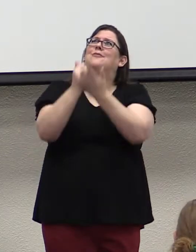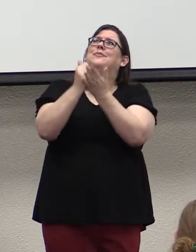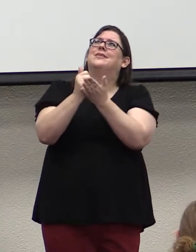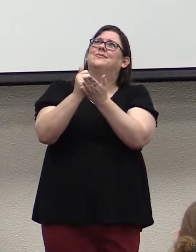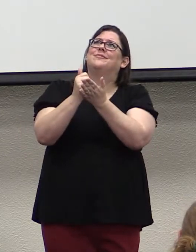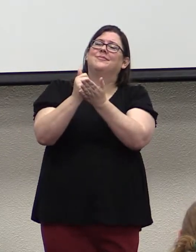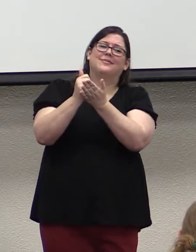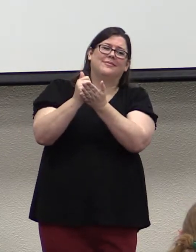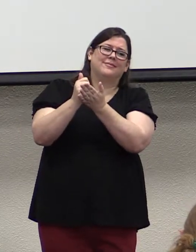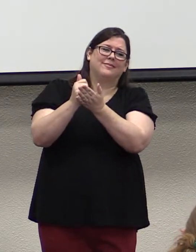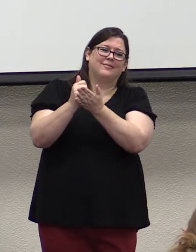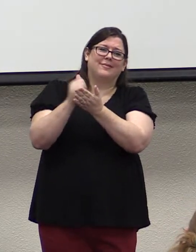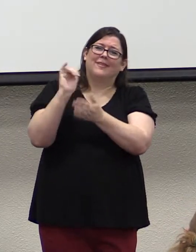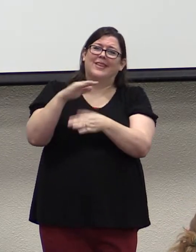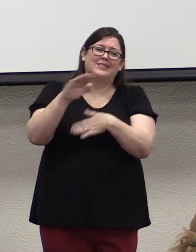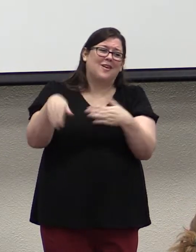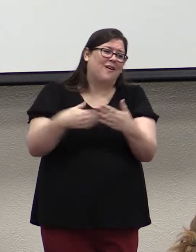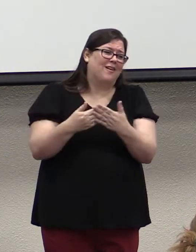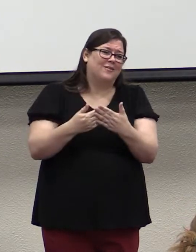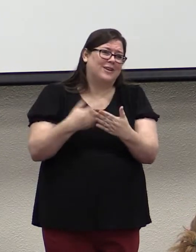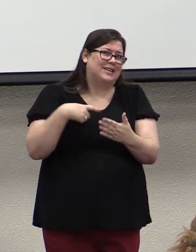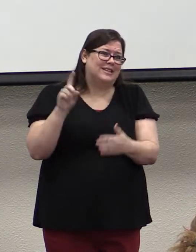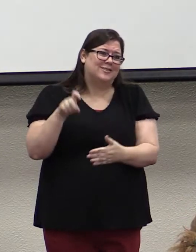That's all it takes.